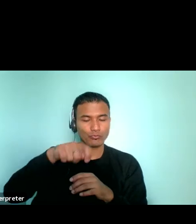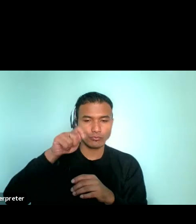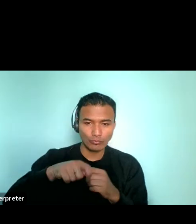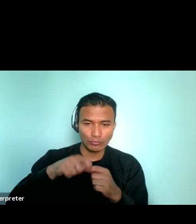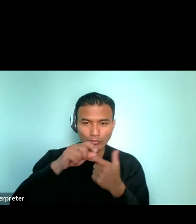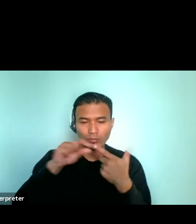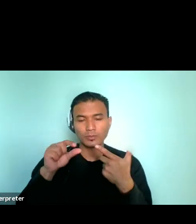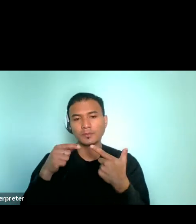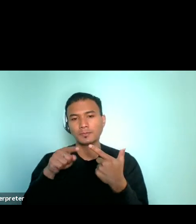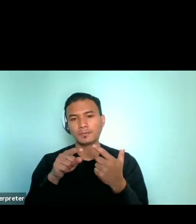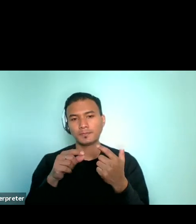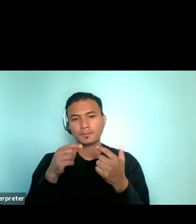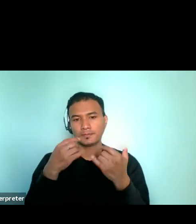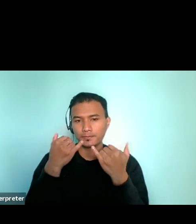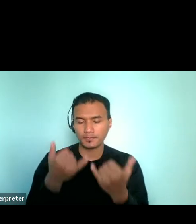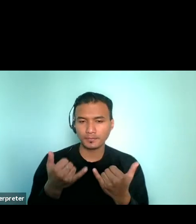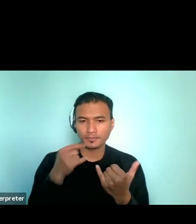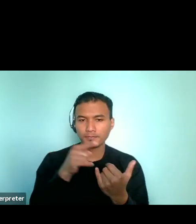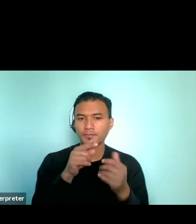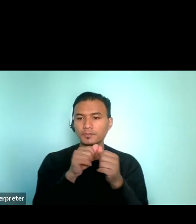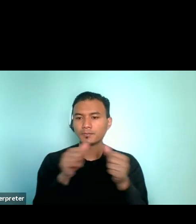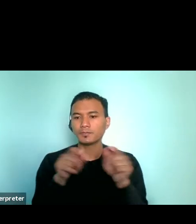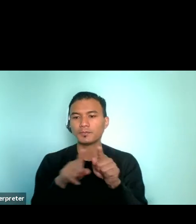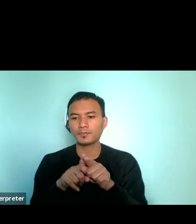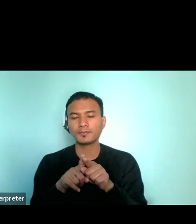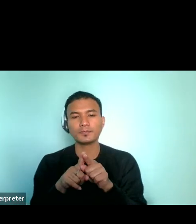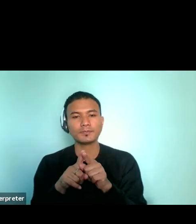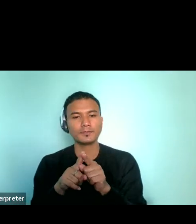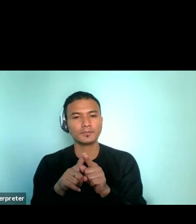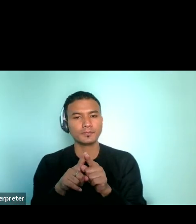now the legal case is ongoing.